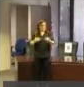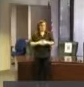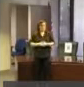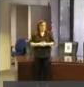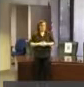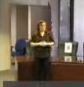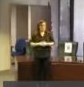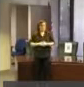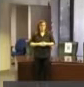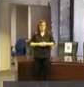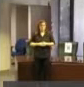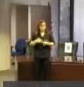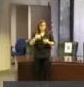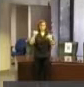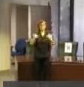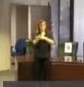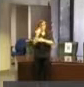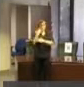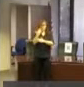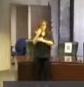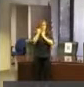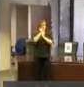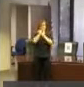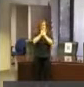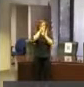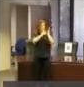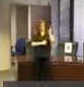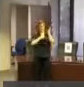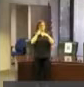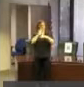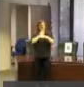We have a full agenda this morning. There are